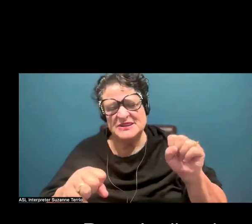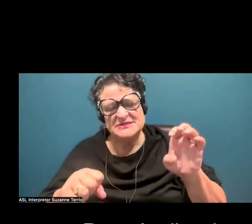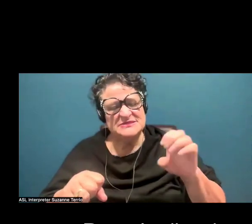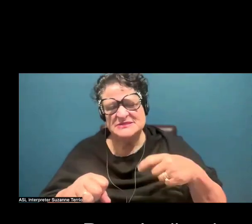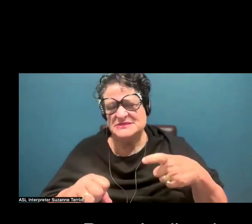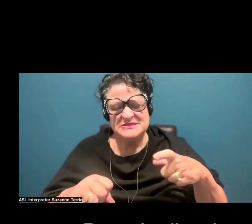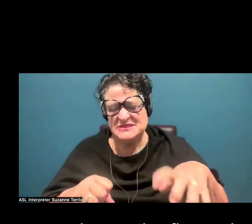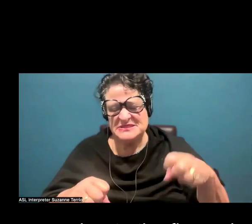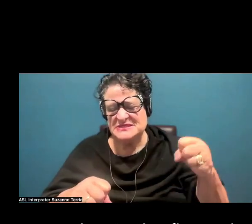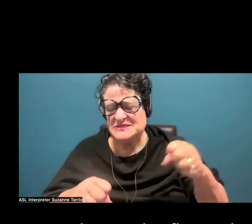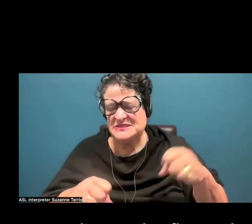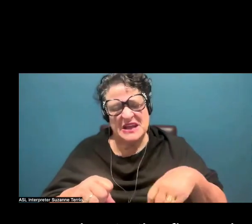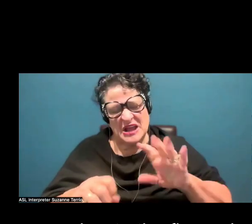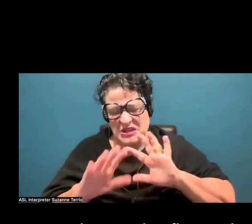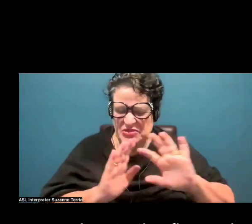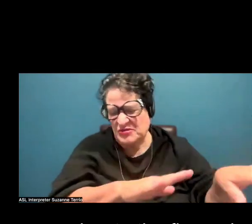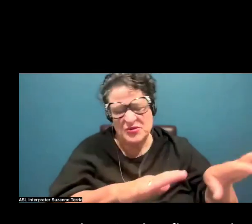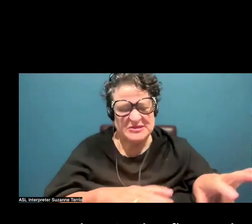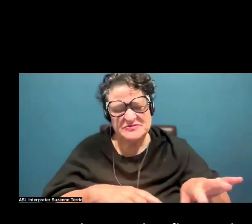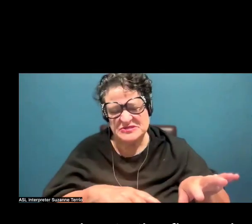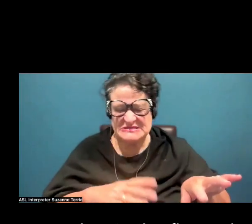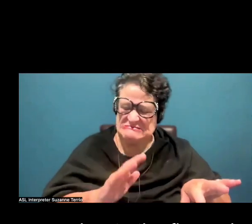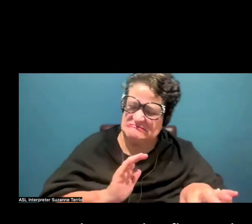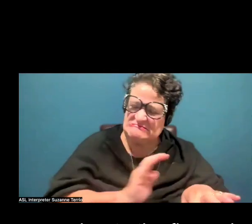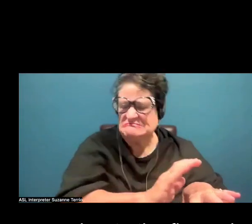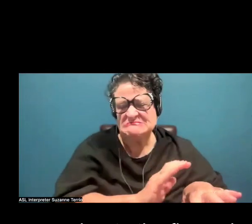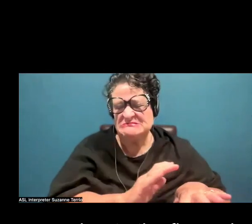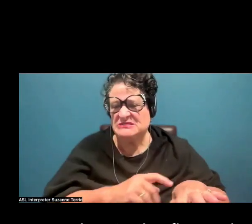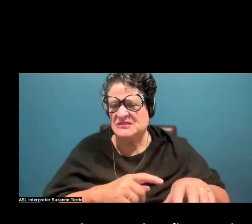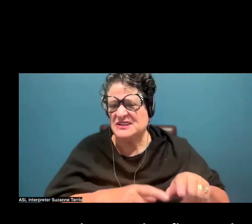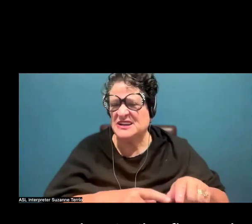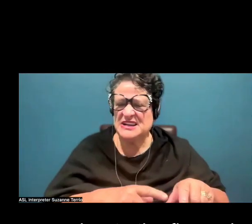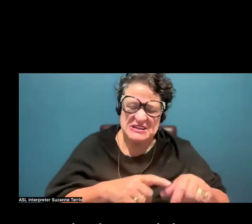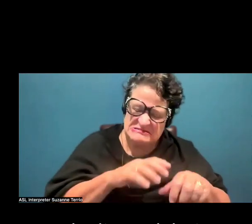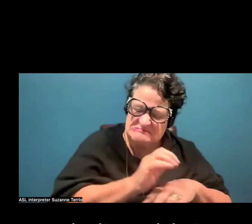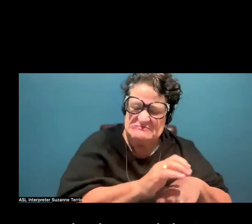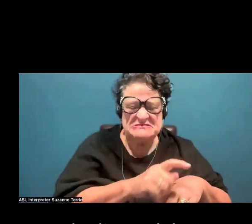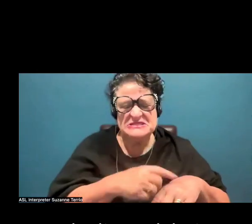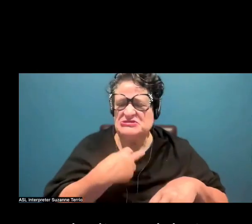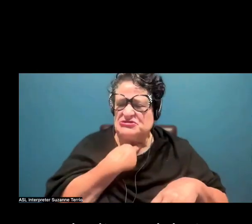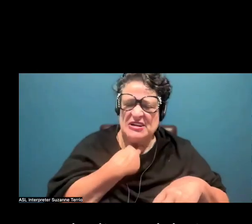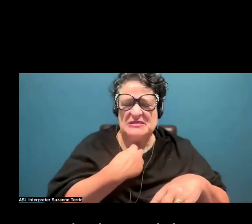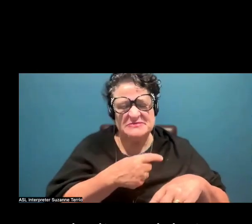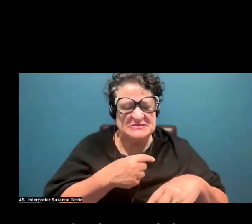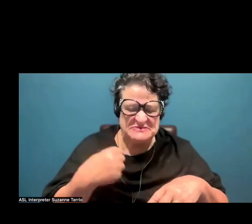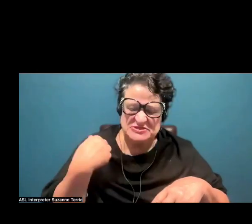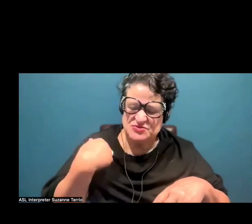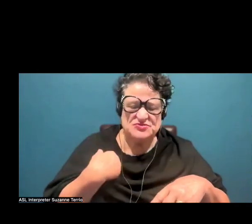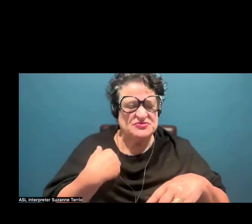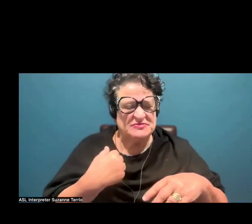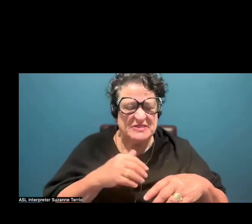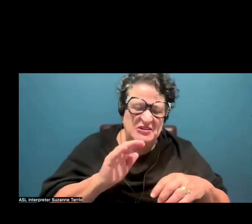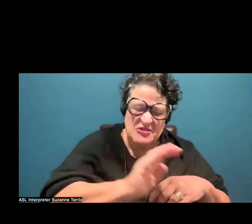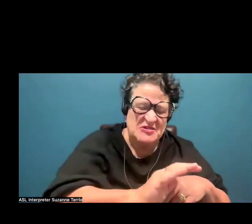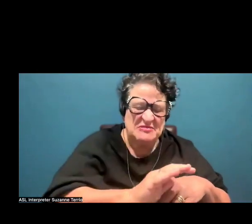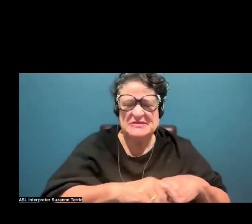under the scales, but I throw her to the floor, shove my knee against the side of her face, bear down, trapped by its neck between my shoulder and my forearm. One